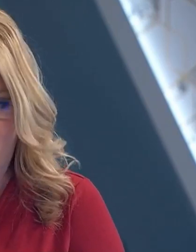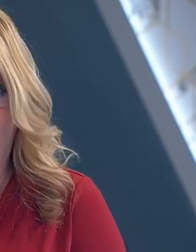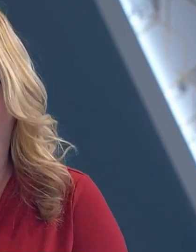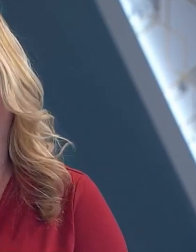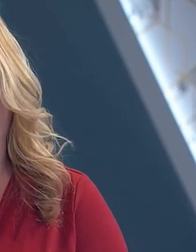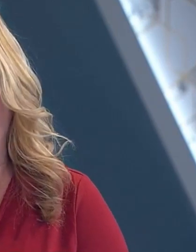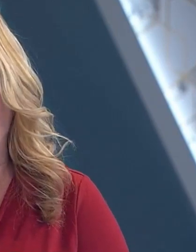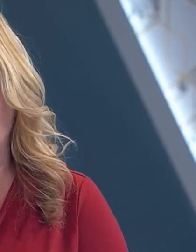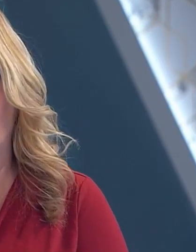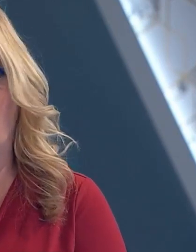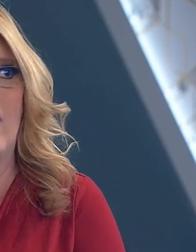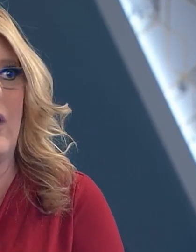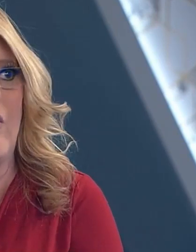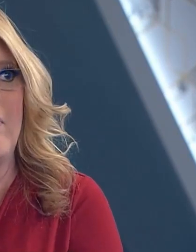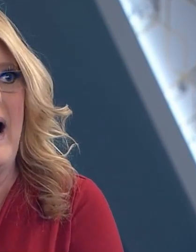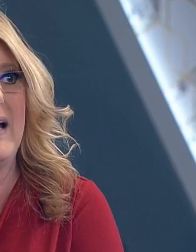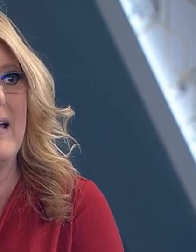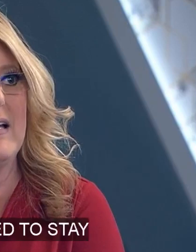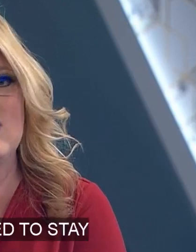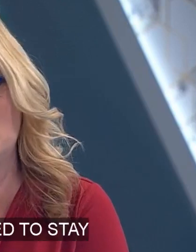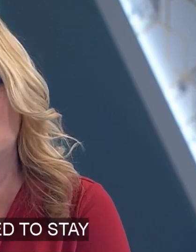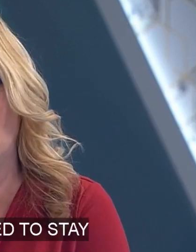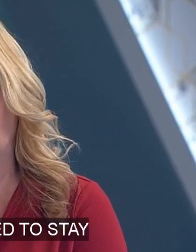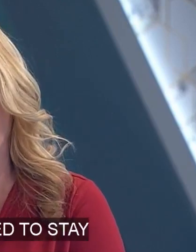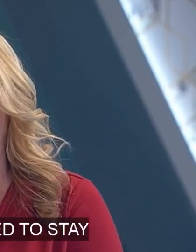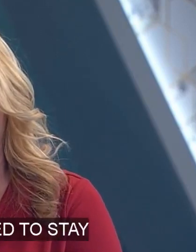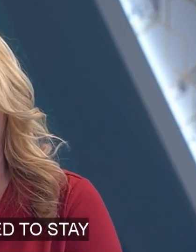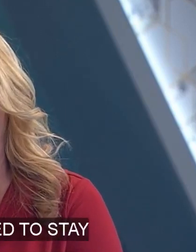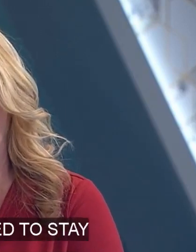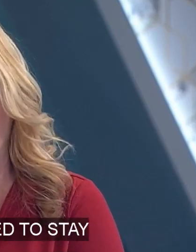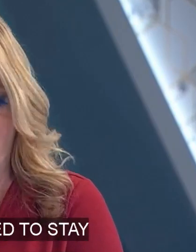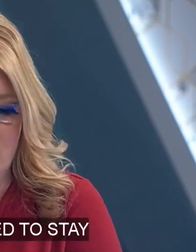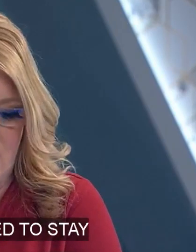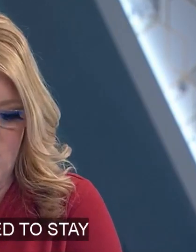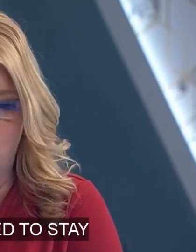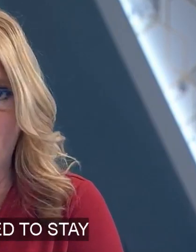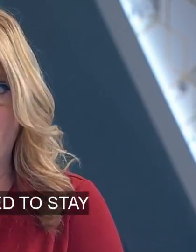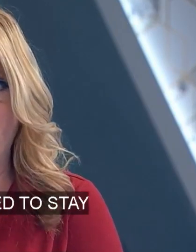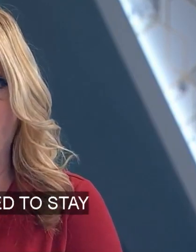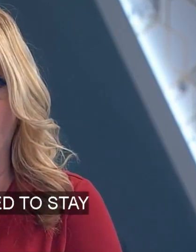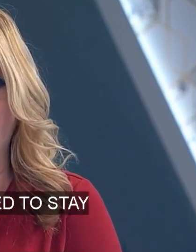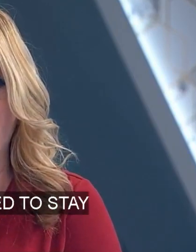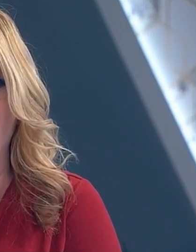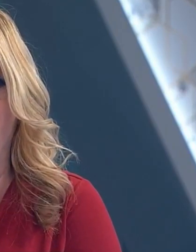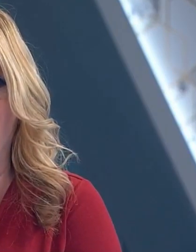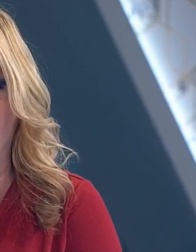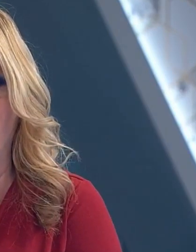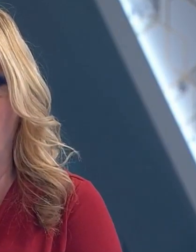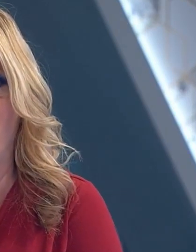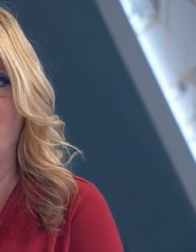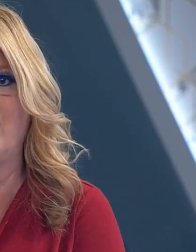tested. All right, at this time, we're going to go back into Dr. Phil, your regularly scheduled programming, and we'll